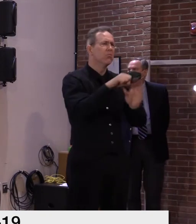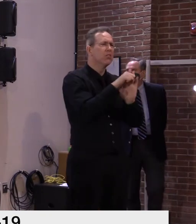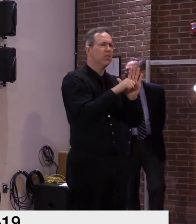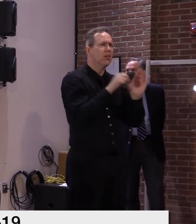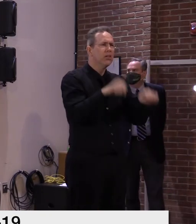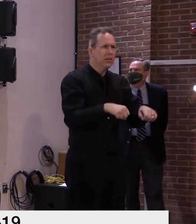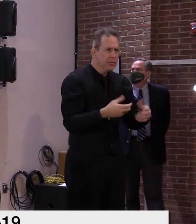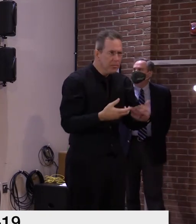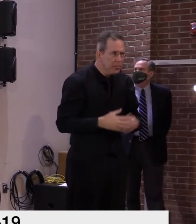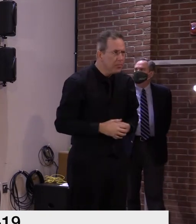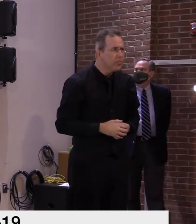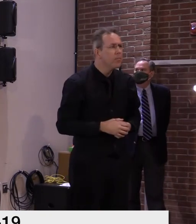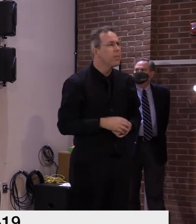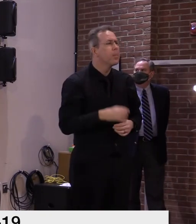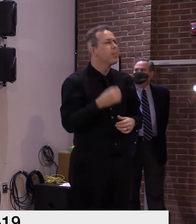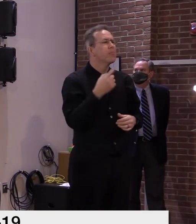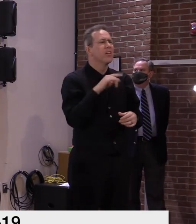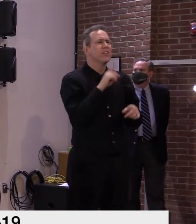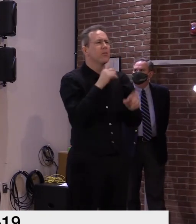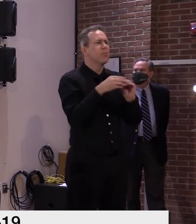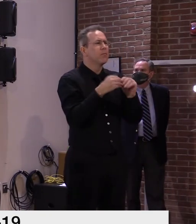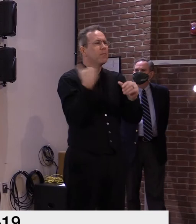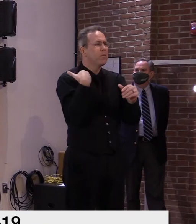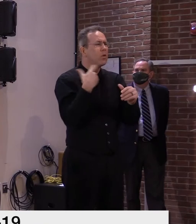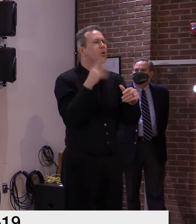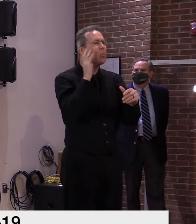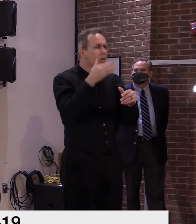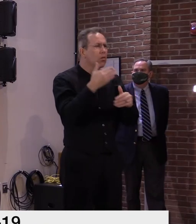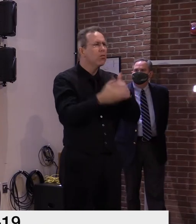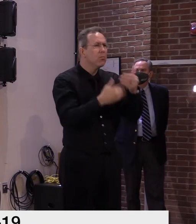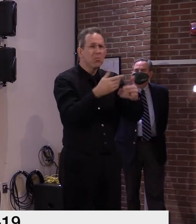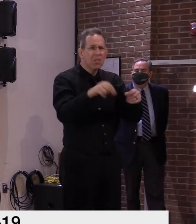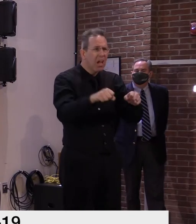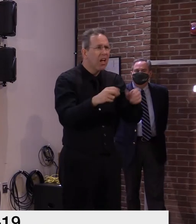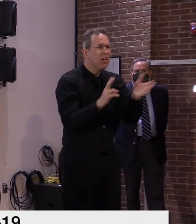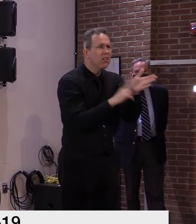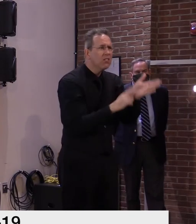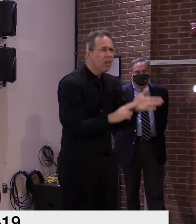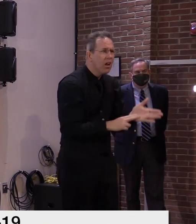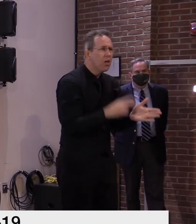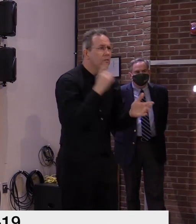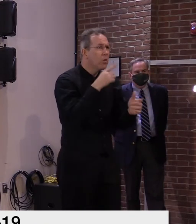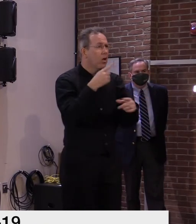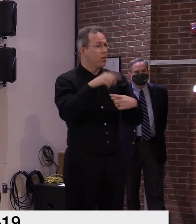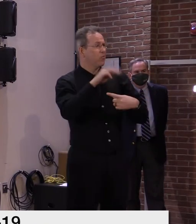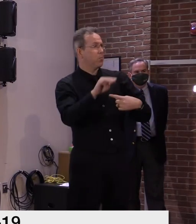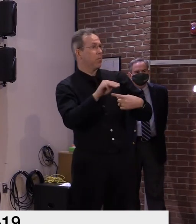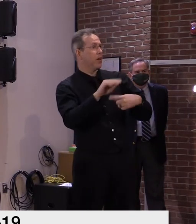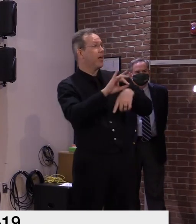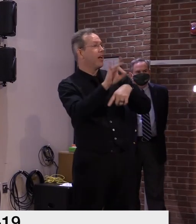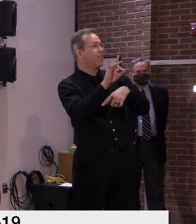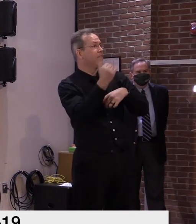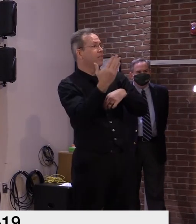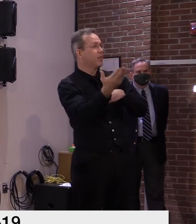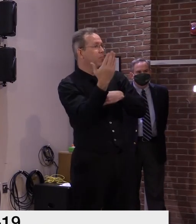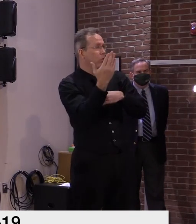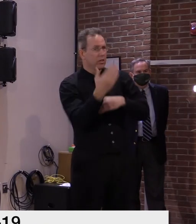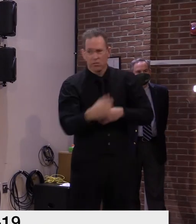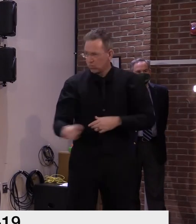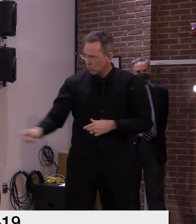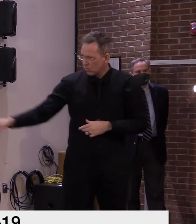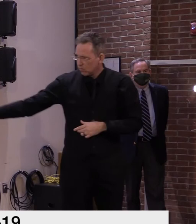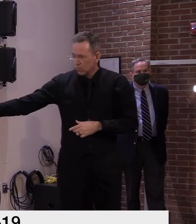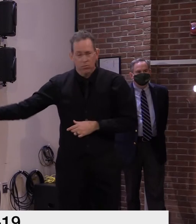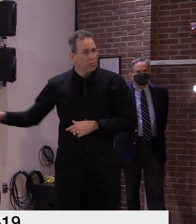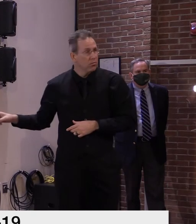Monday. Or Tuesday or whenever next week after 8:15 on Monday, and we'll get